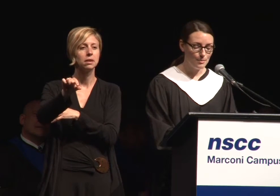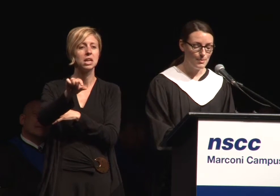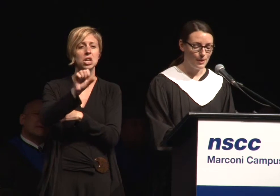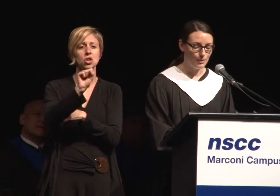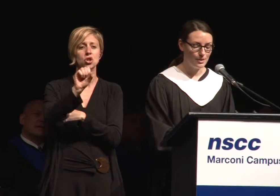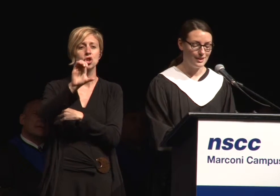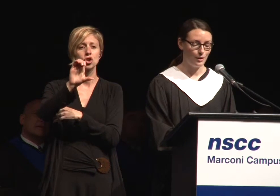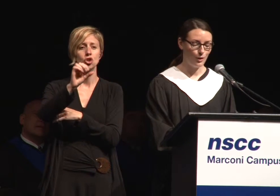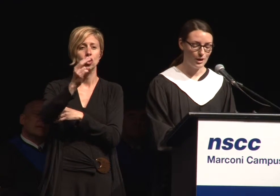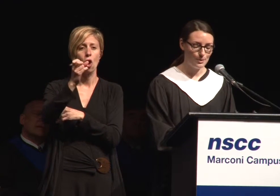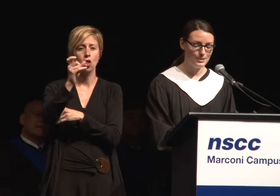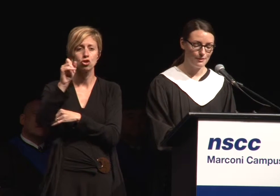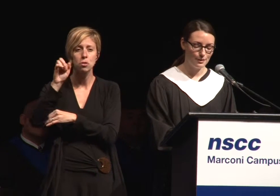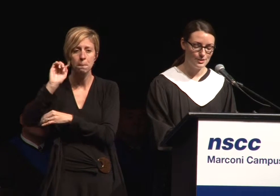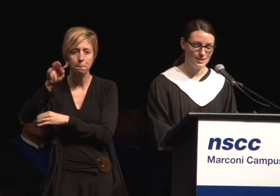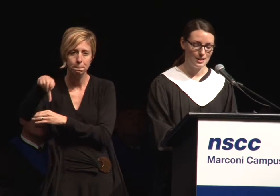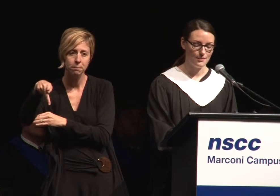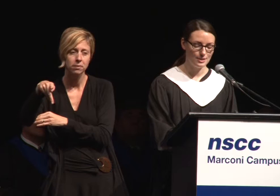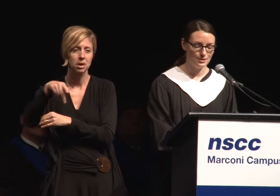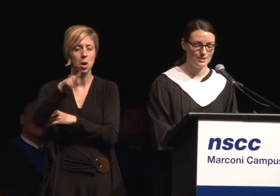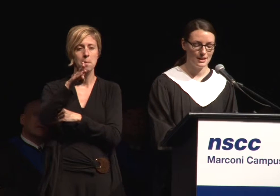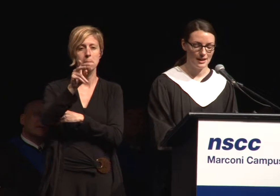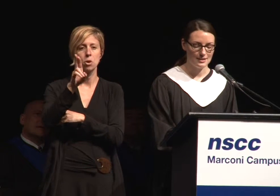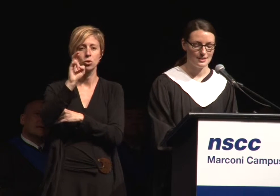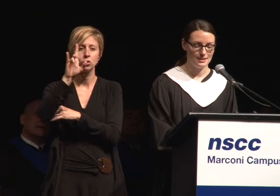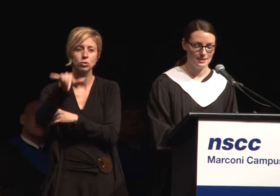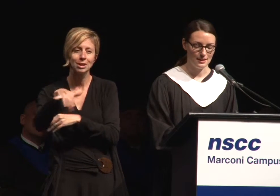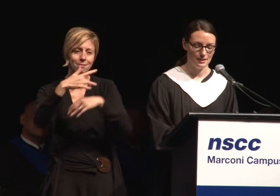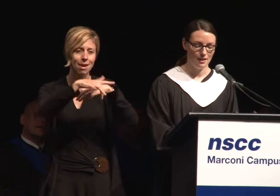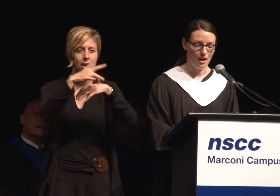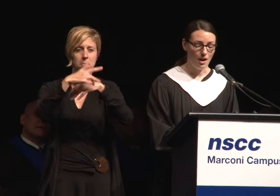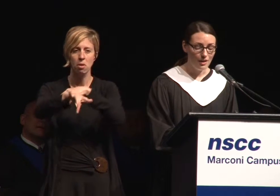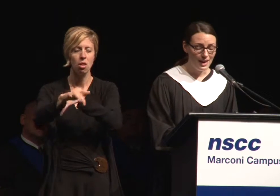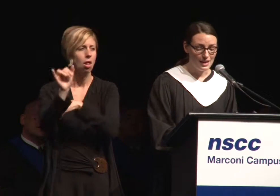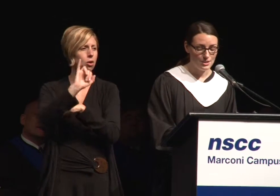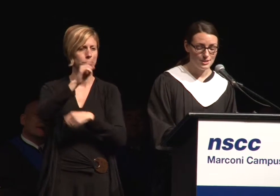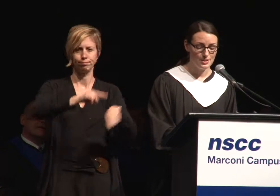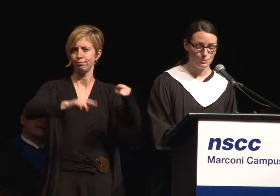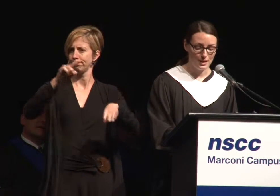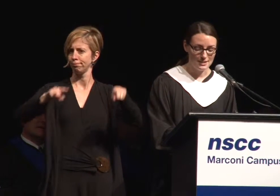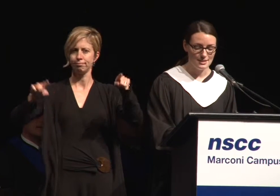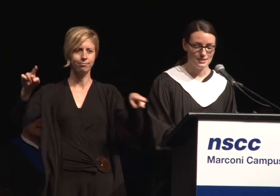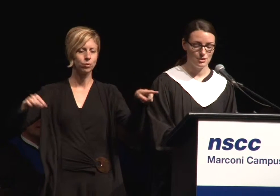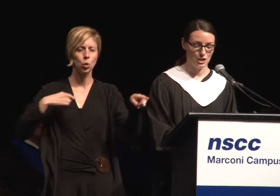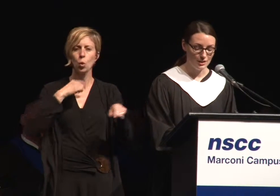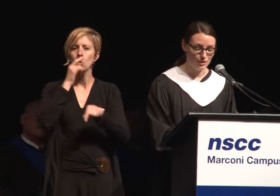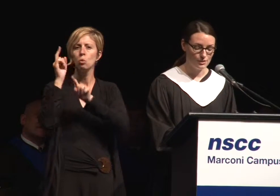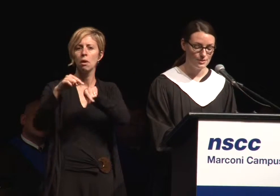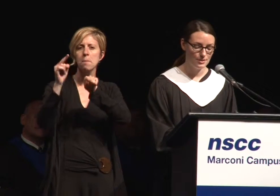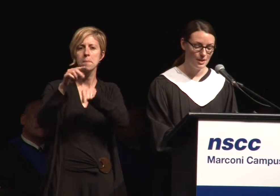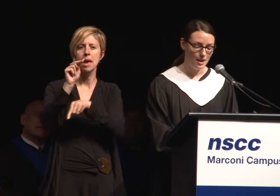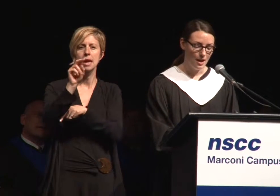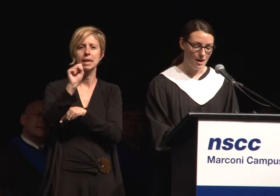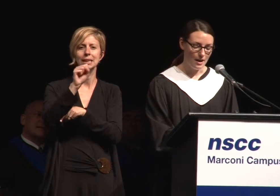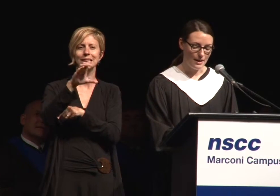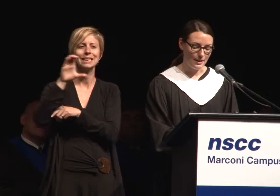Tell them about the incredible diversity of students at NSCC, all ages, races,